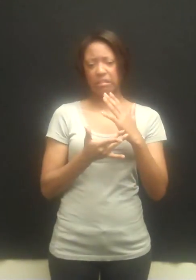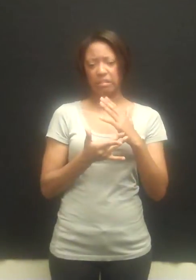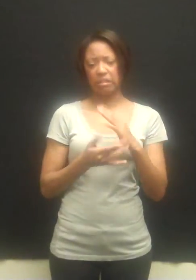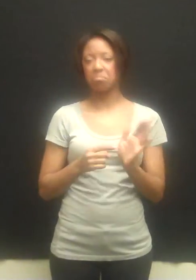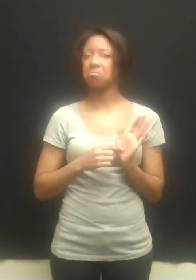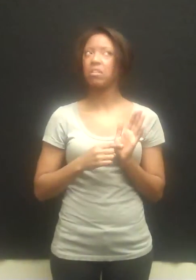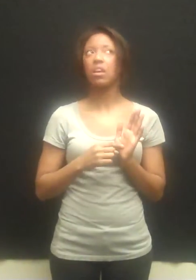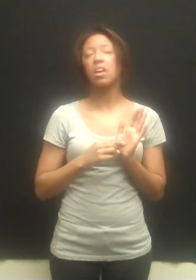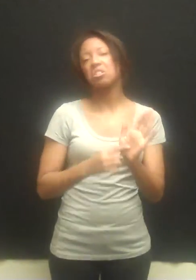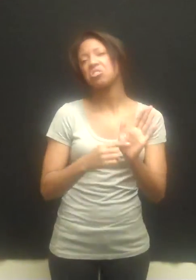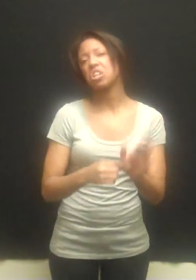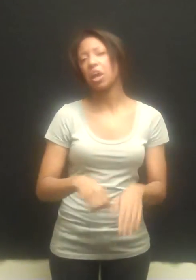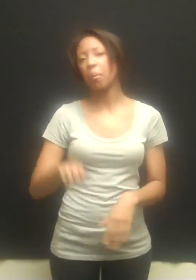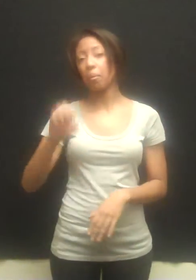And will the company provide that for you?